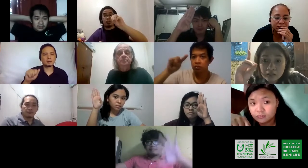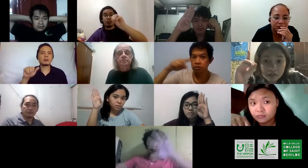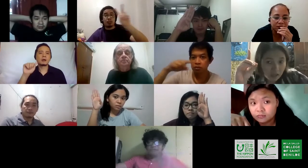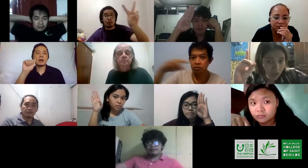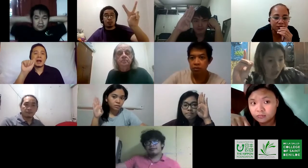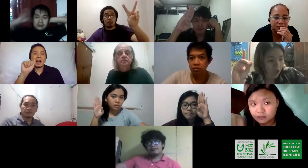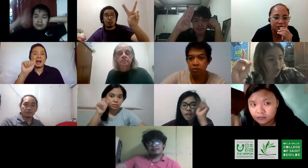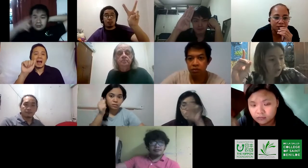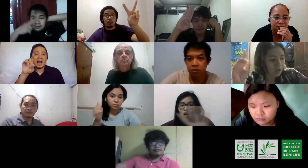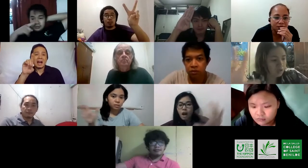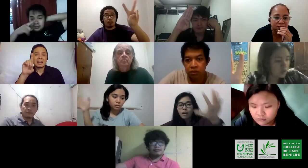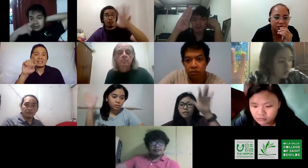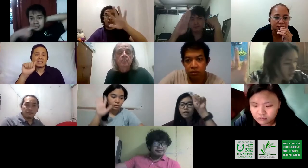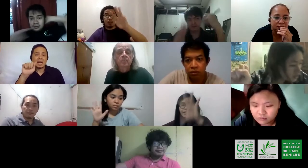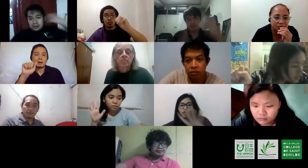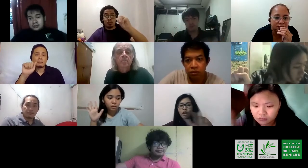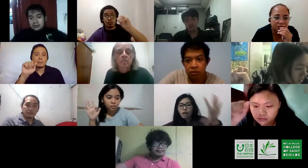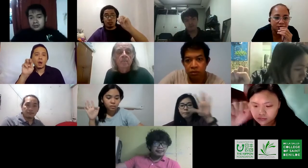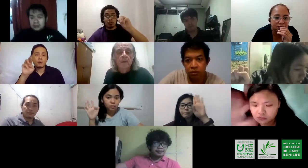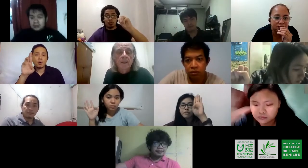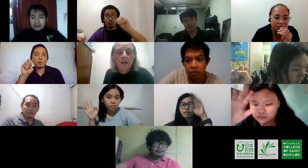to